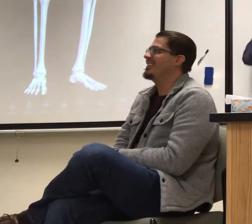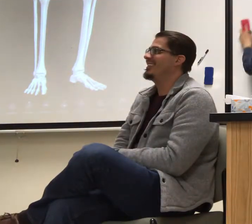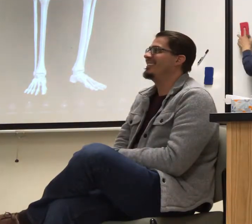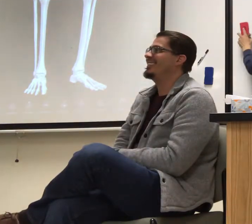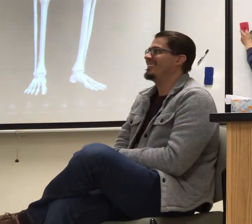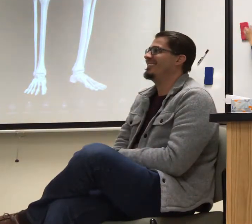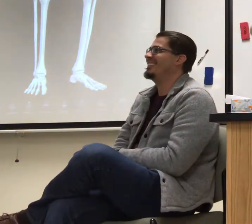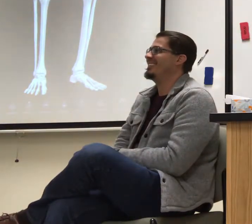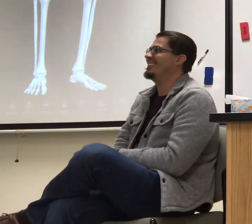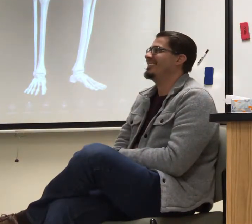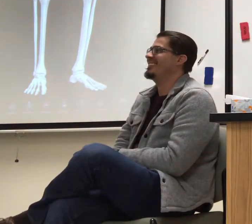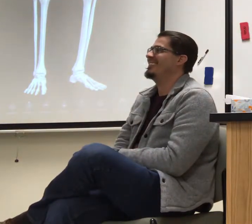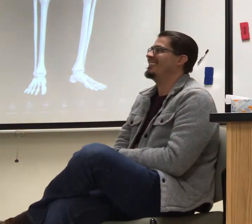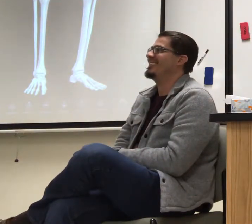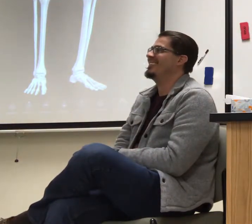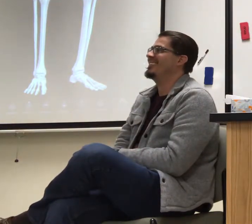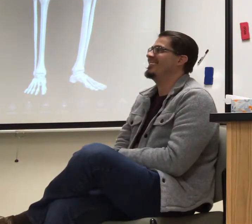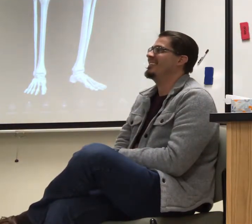knee and